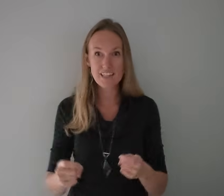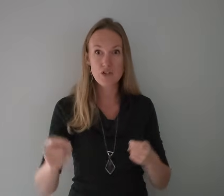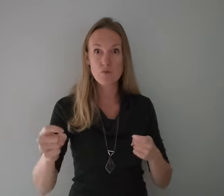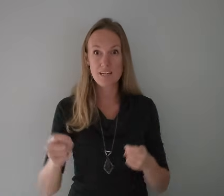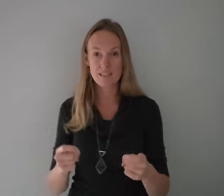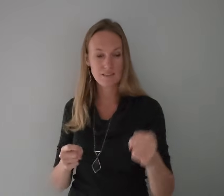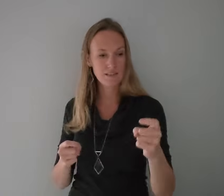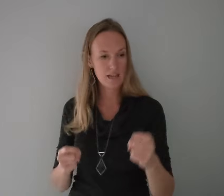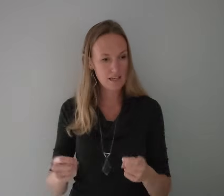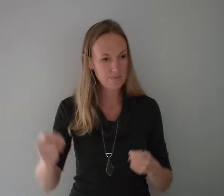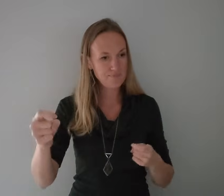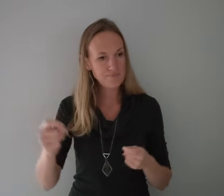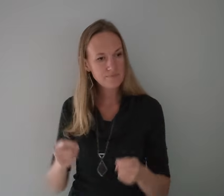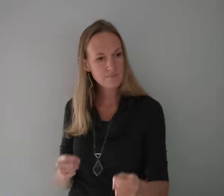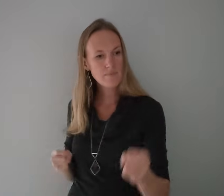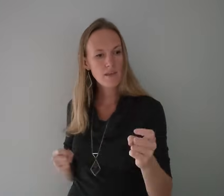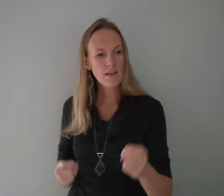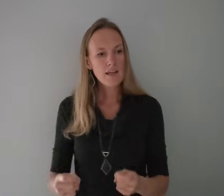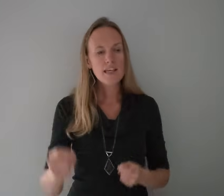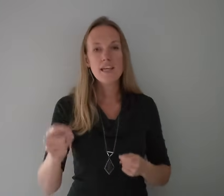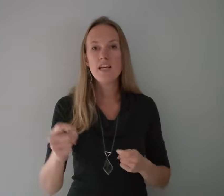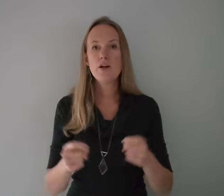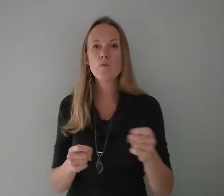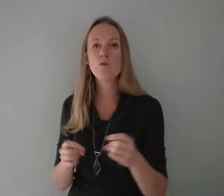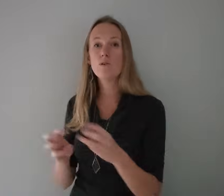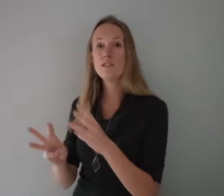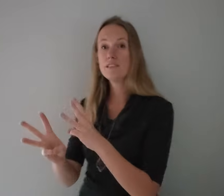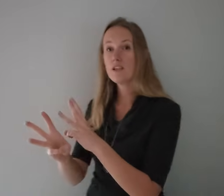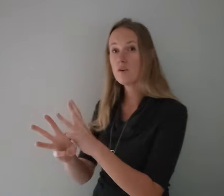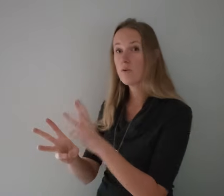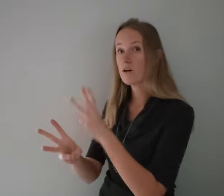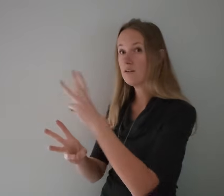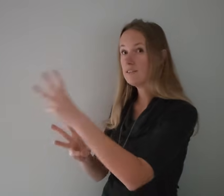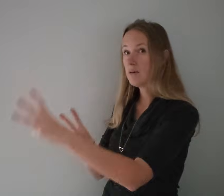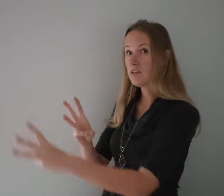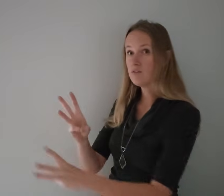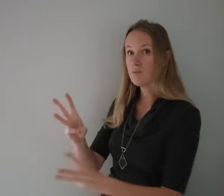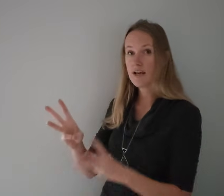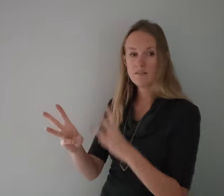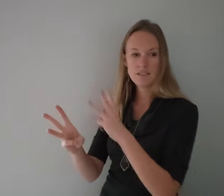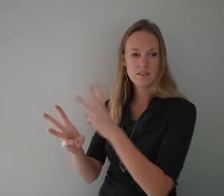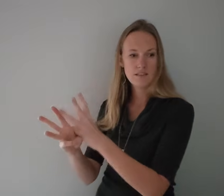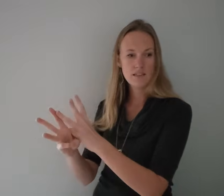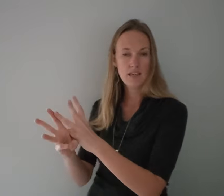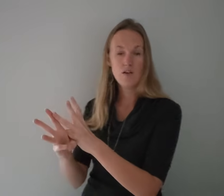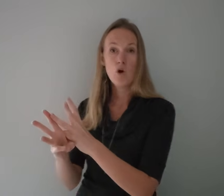to reigns, okay? He rules the world, W's around, okay,